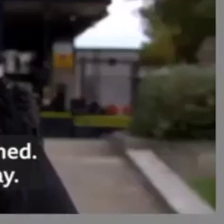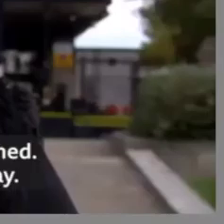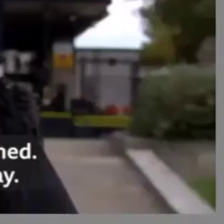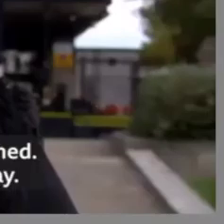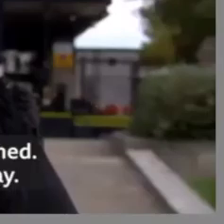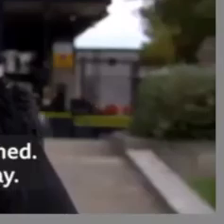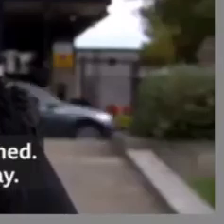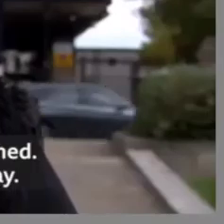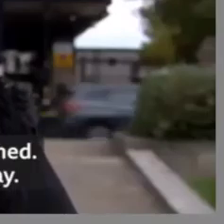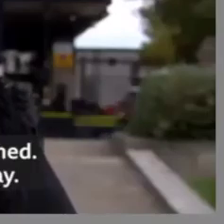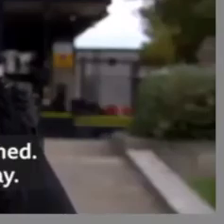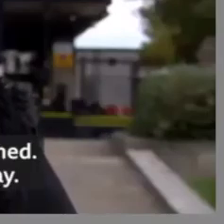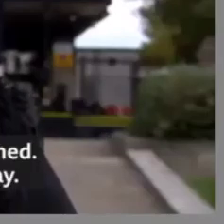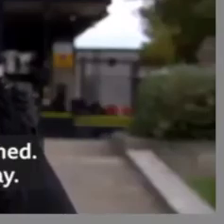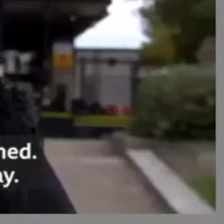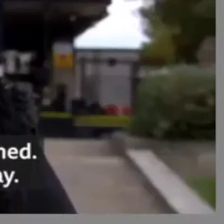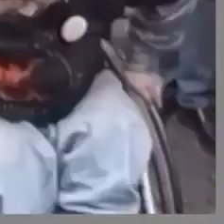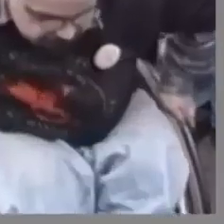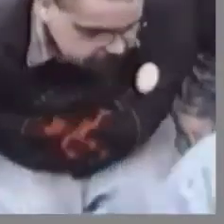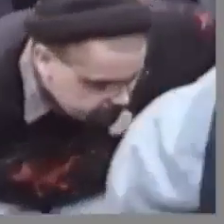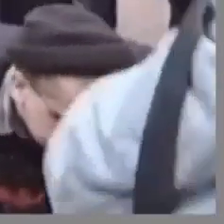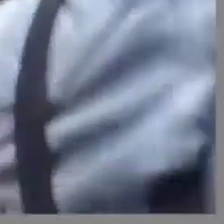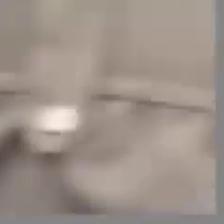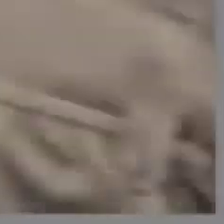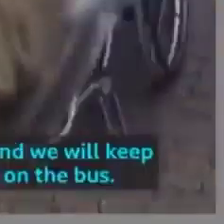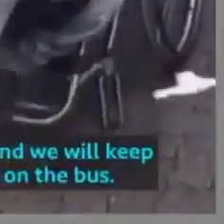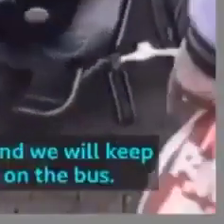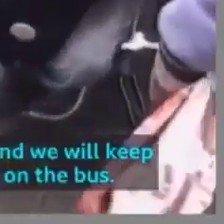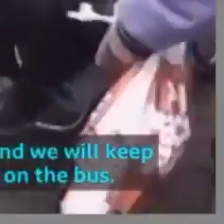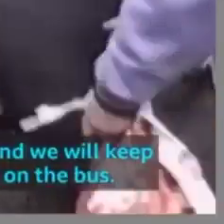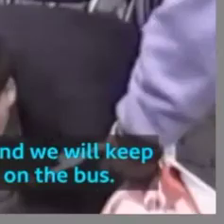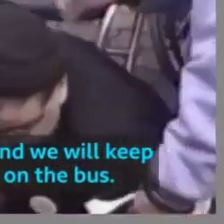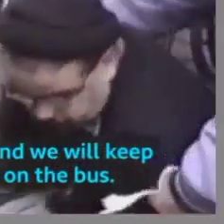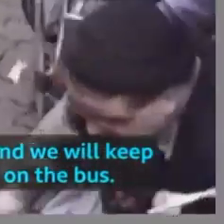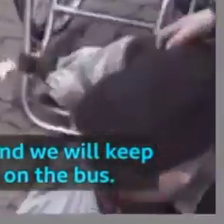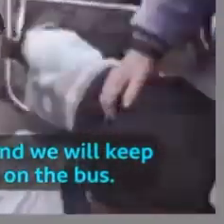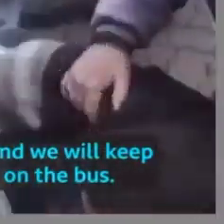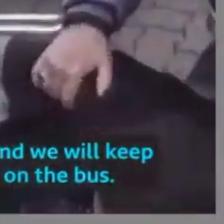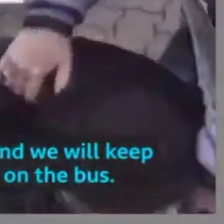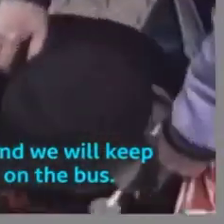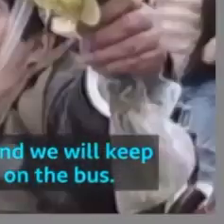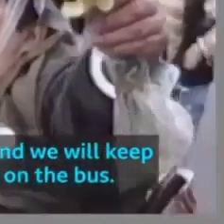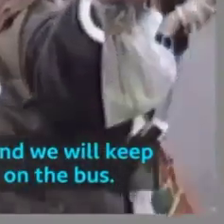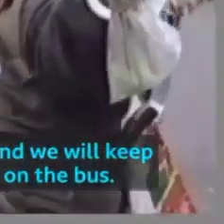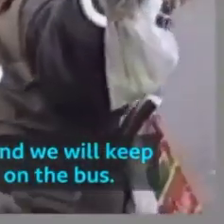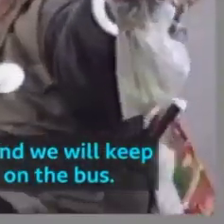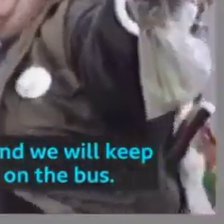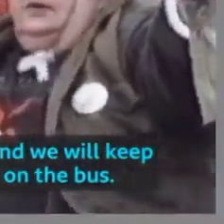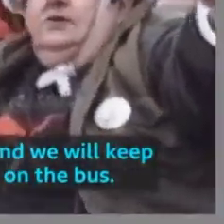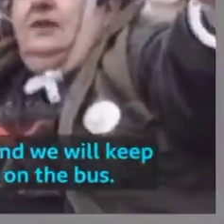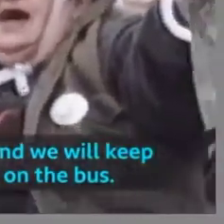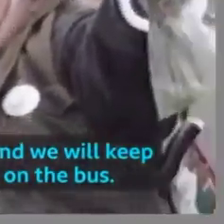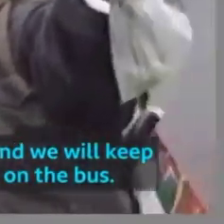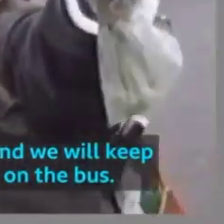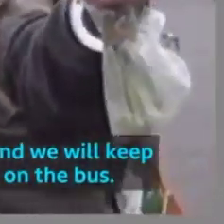So we're not finished, not by a long way. We're kicking up some fuss, and we will keep on marching till